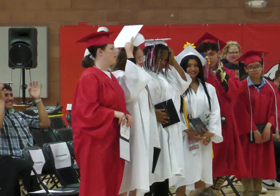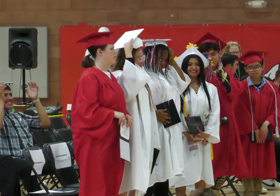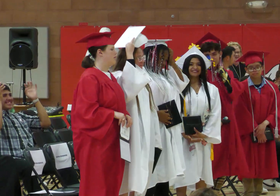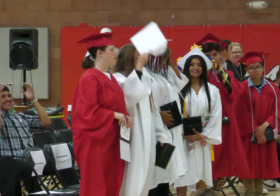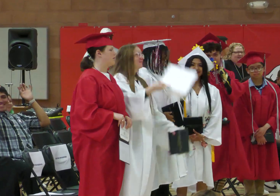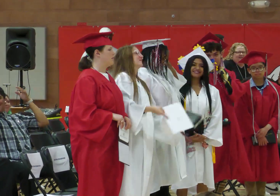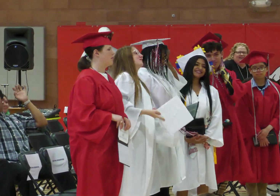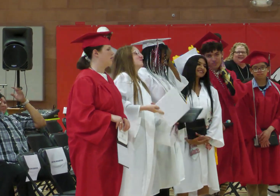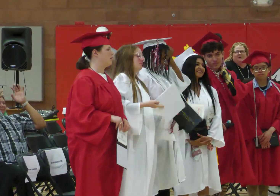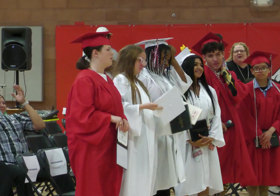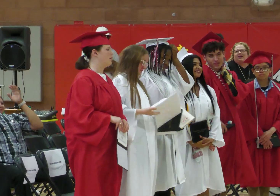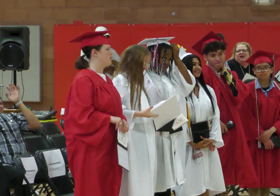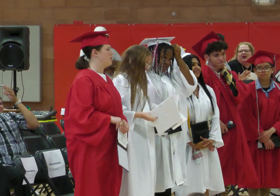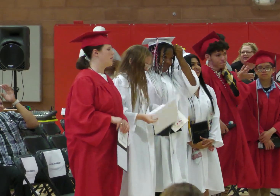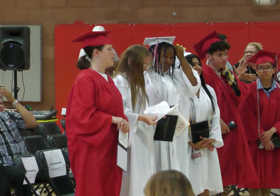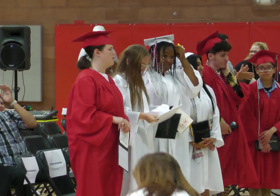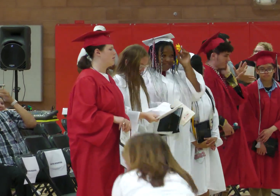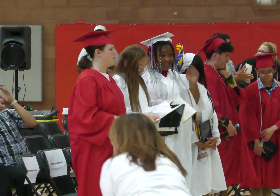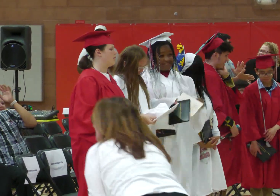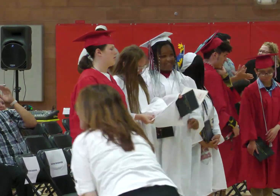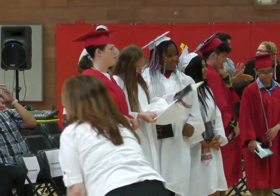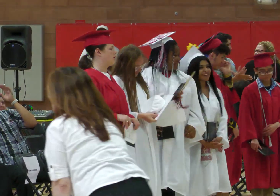The camera zooms in on the row of graduates.